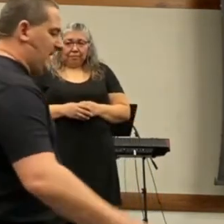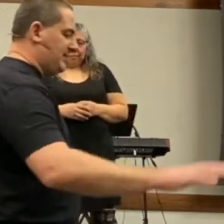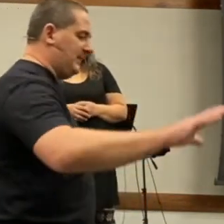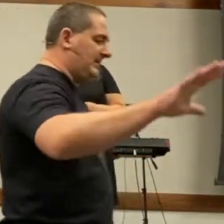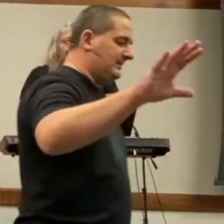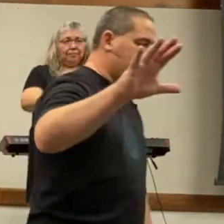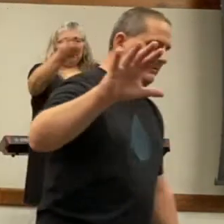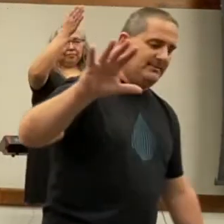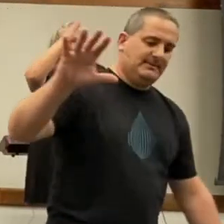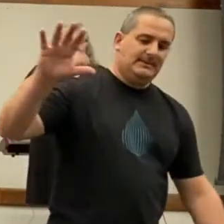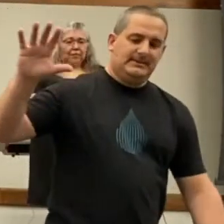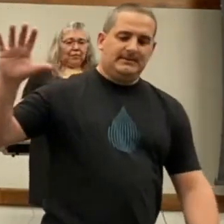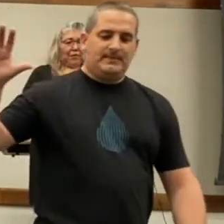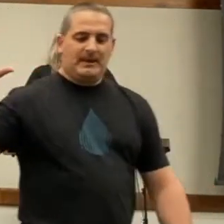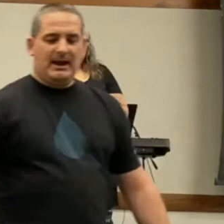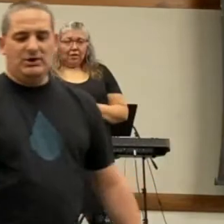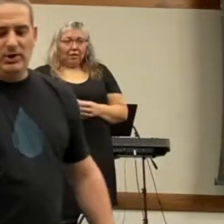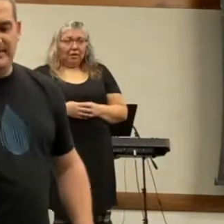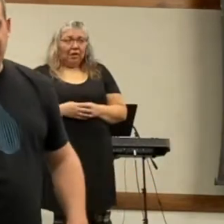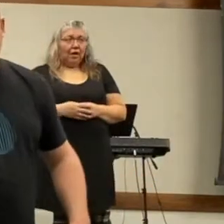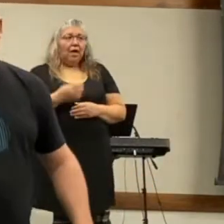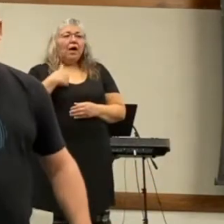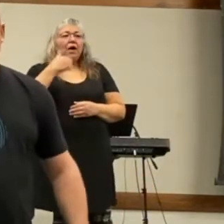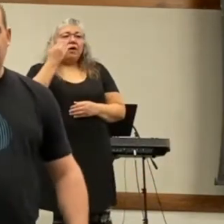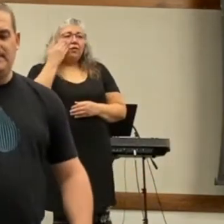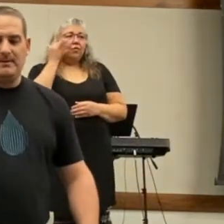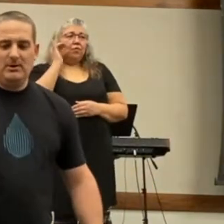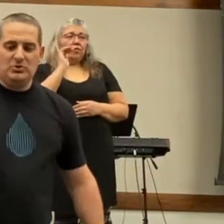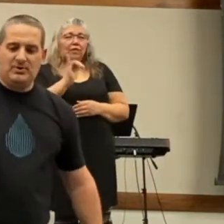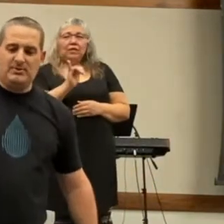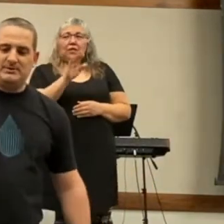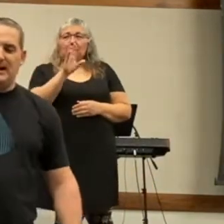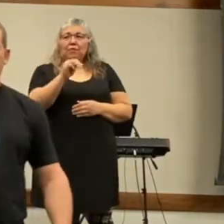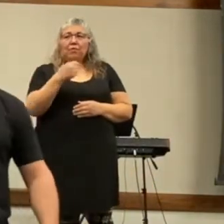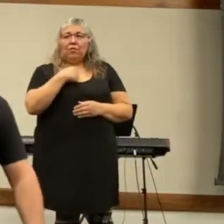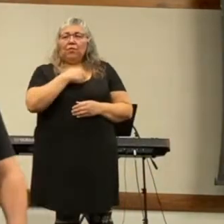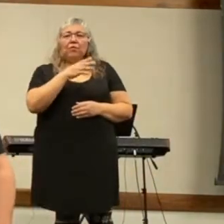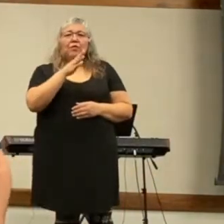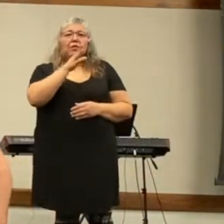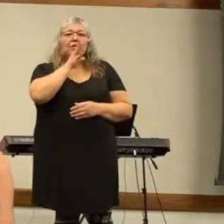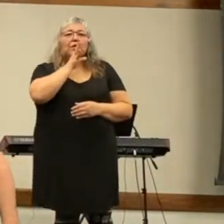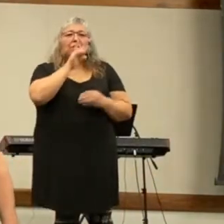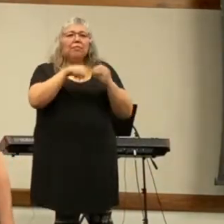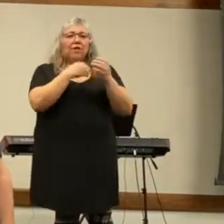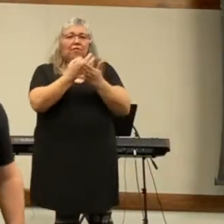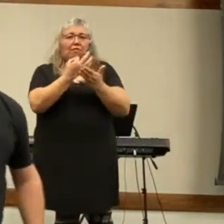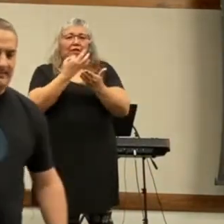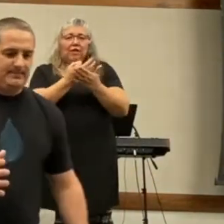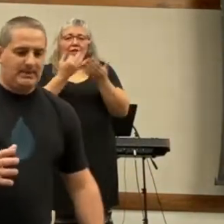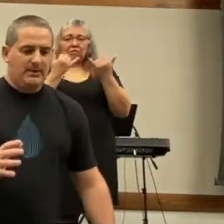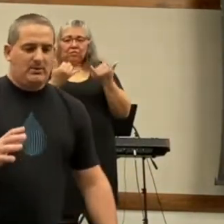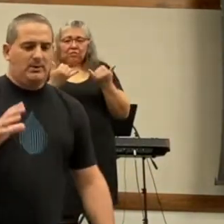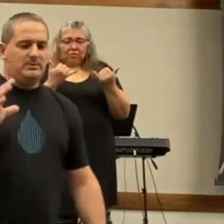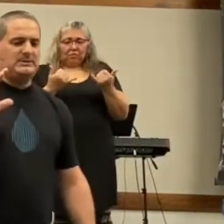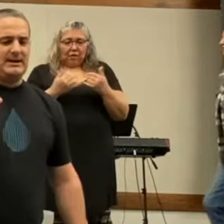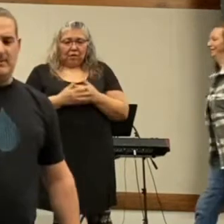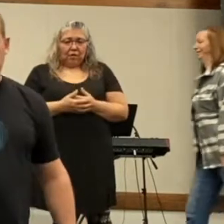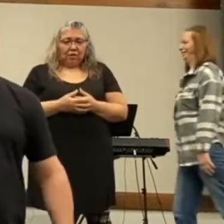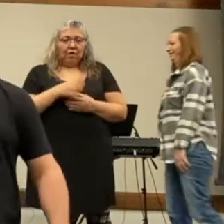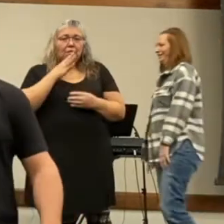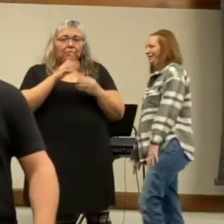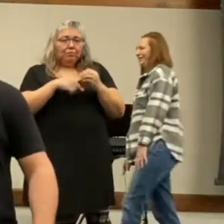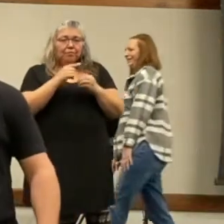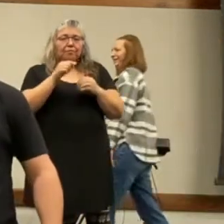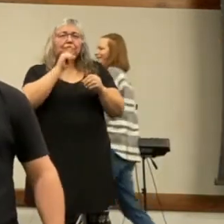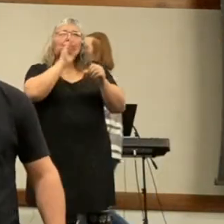And Father, I know that we were talking about finances today. We were talking about